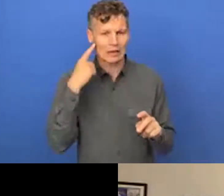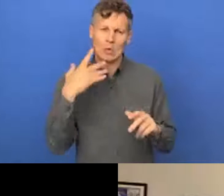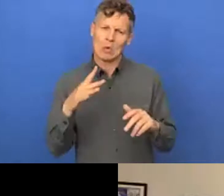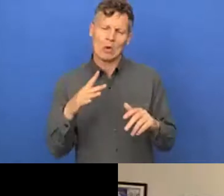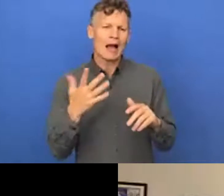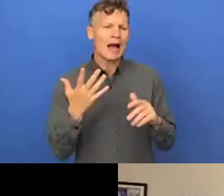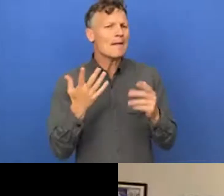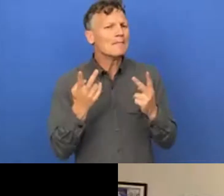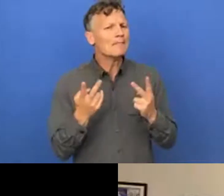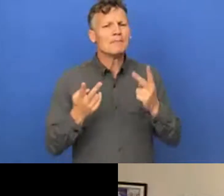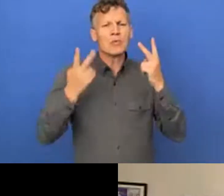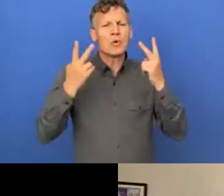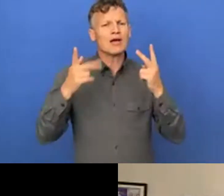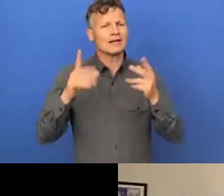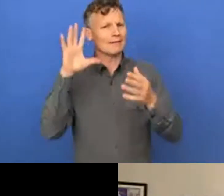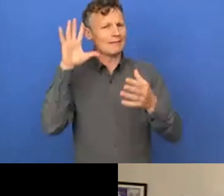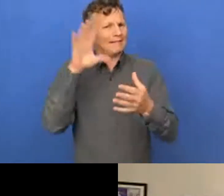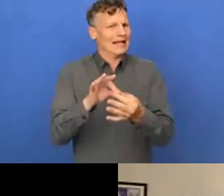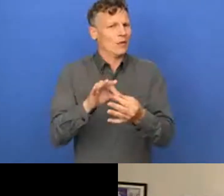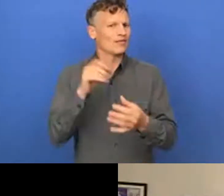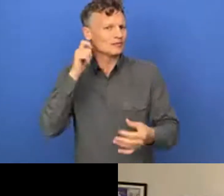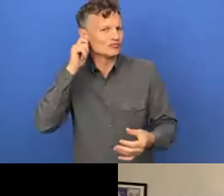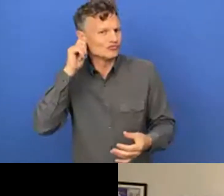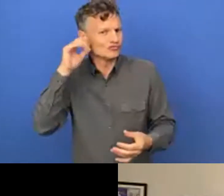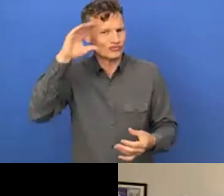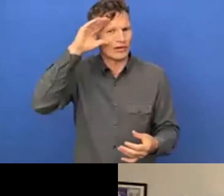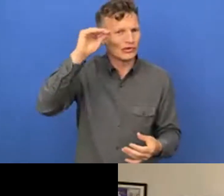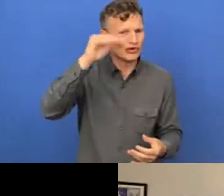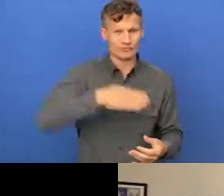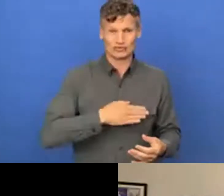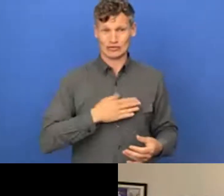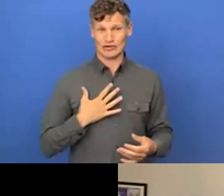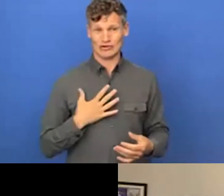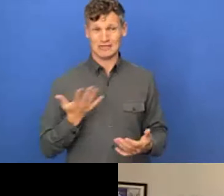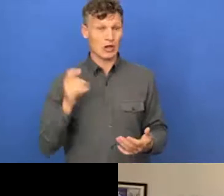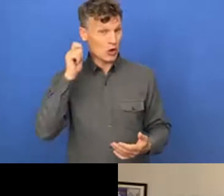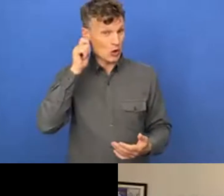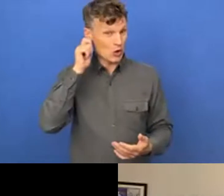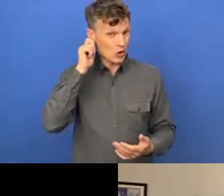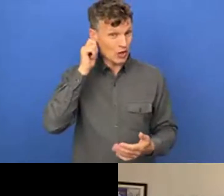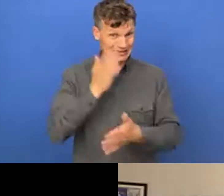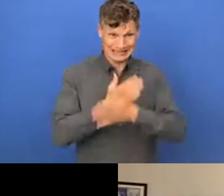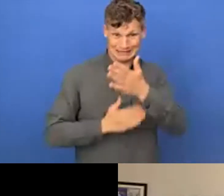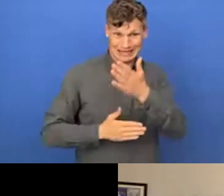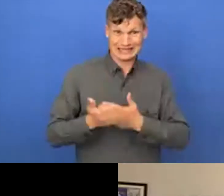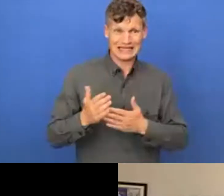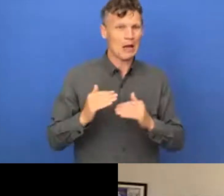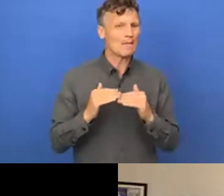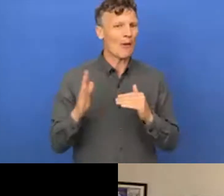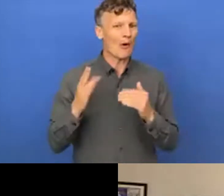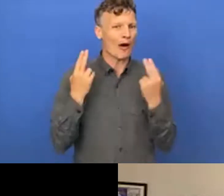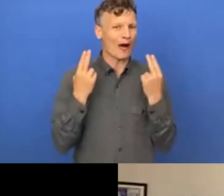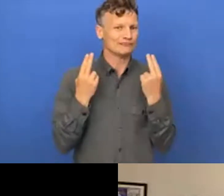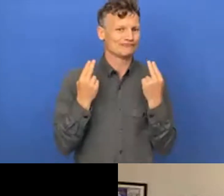So recognizing that girls with disabilities may feel less empowered to speak up in any kind